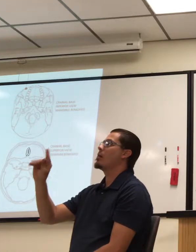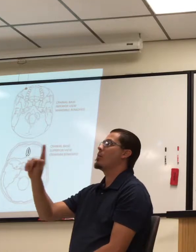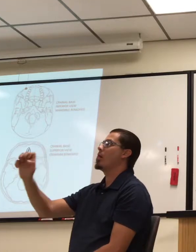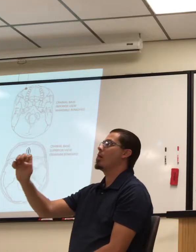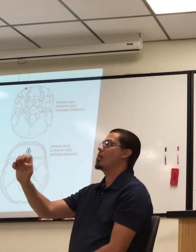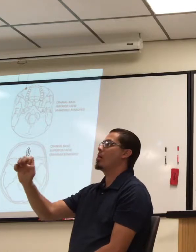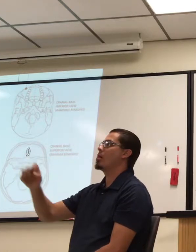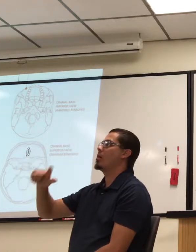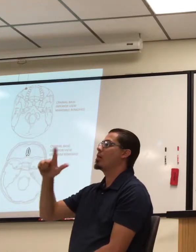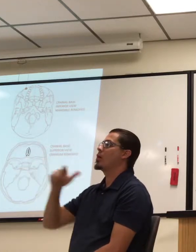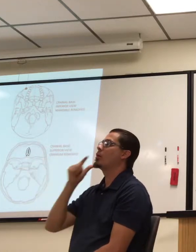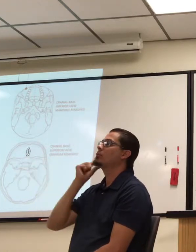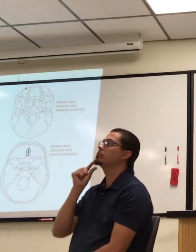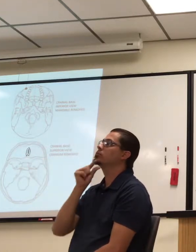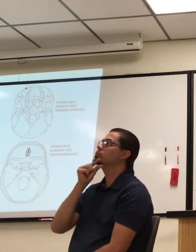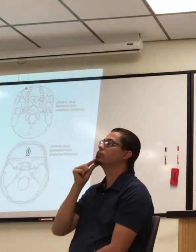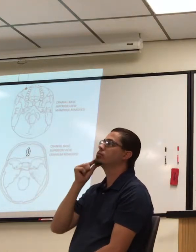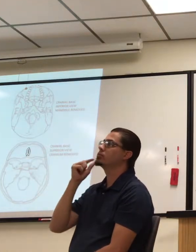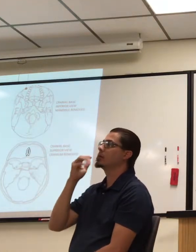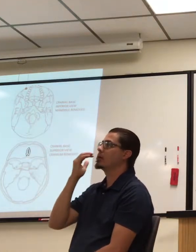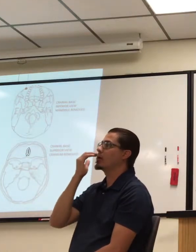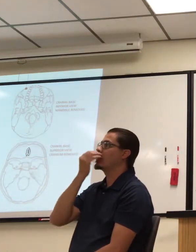your lower jaw, your upper jaw,